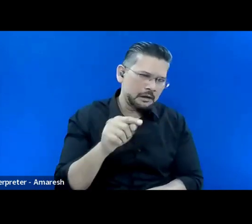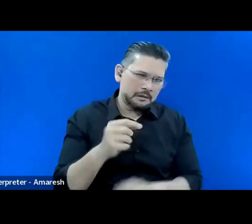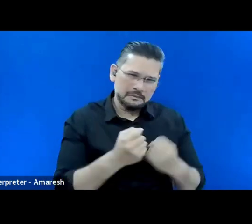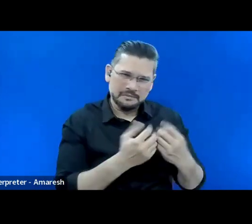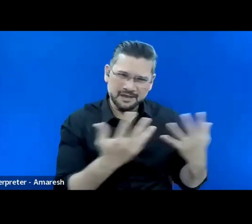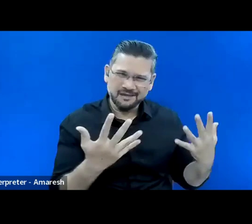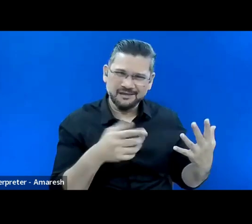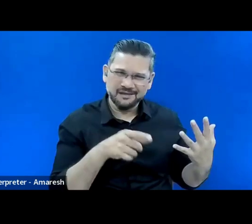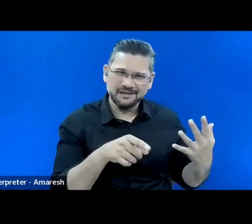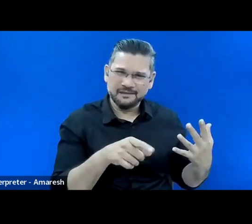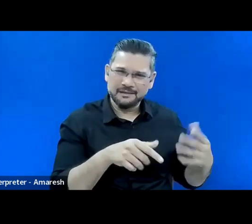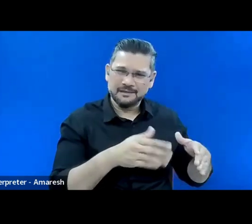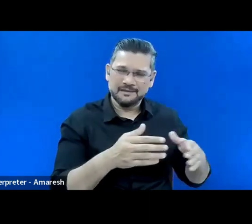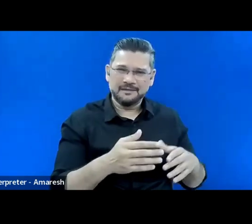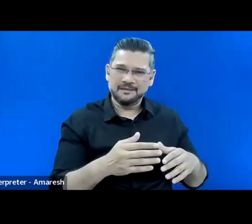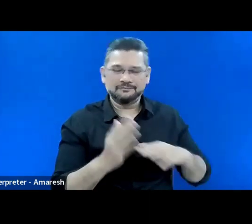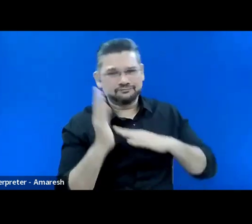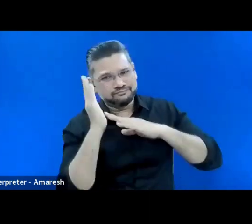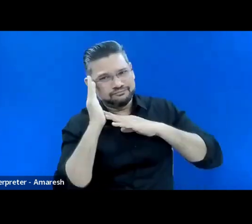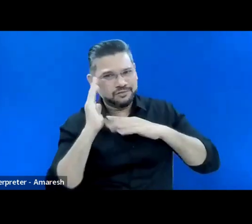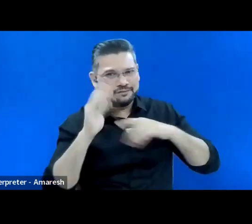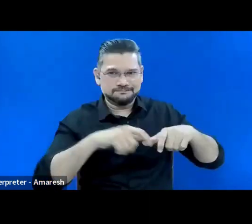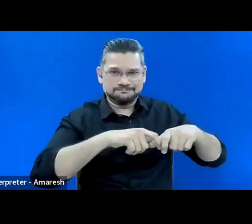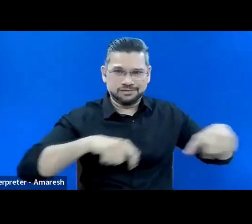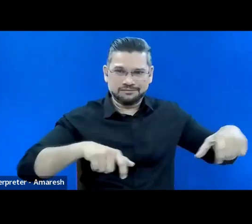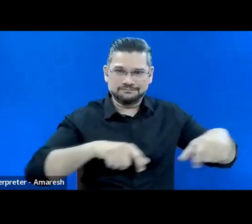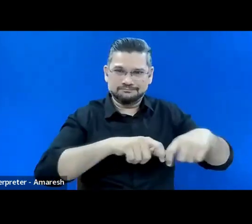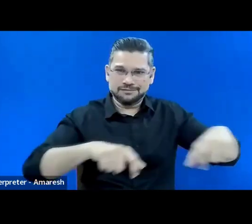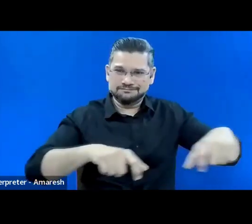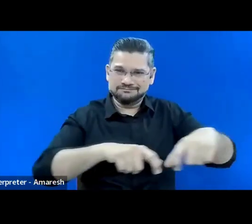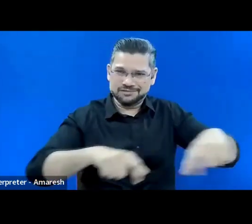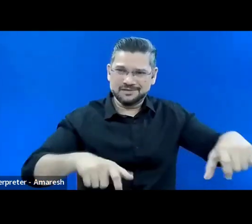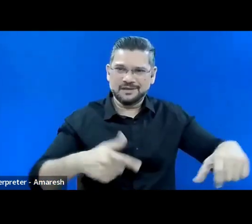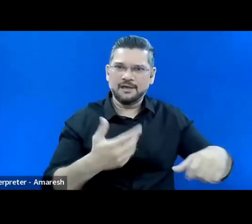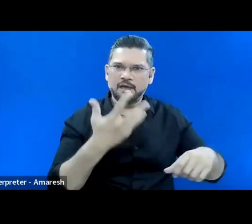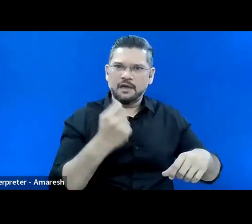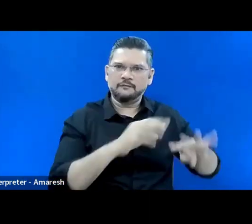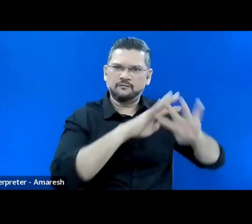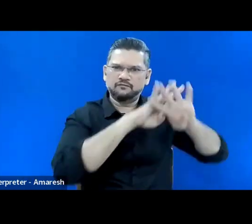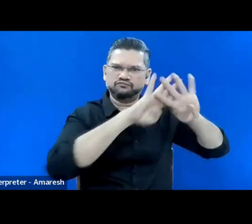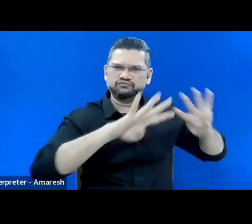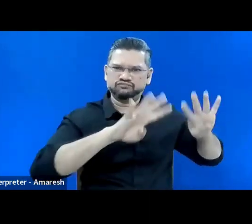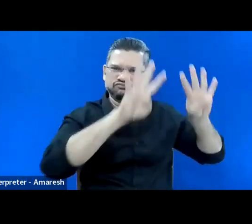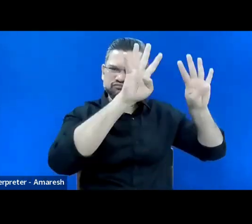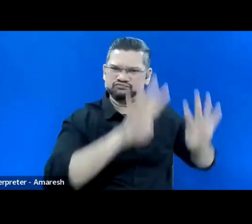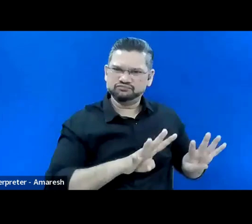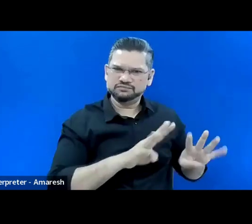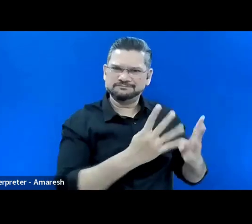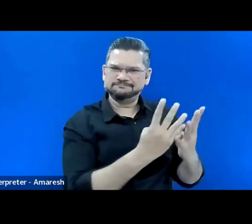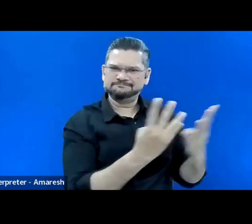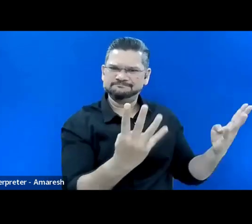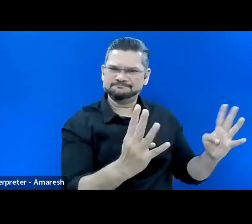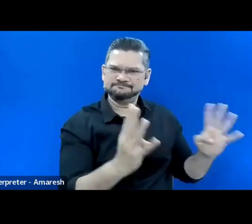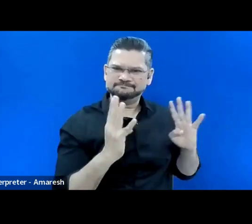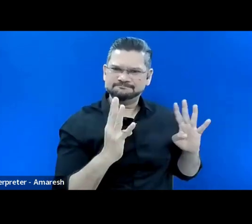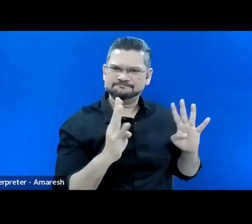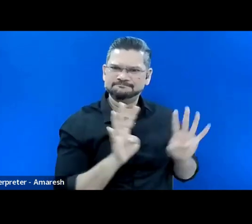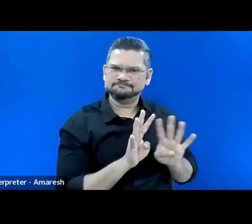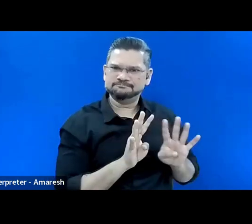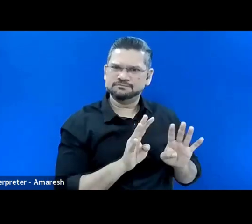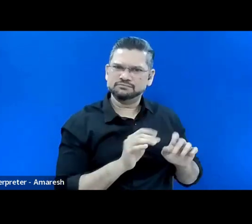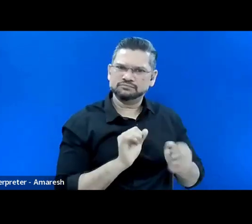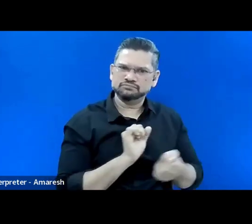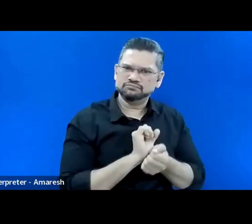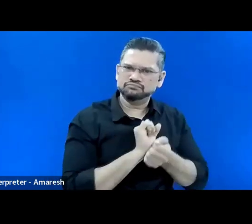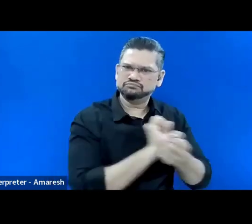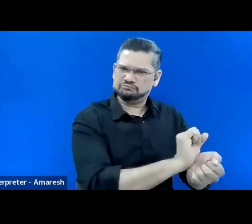contract-based beds. And we are caged, you know, like persons with psychosocial disability, especially the youths, they are kept